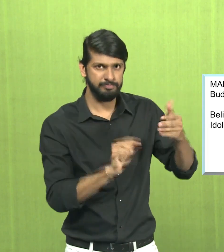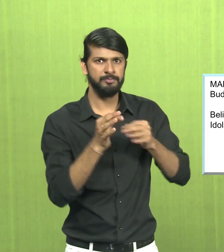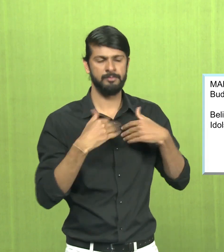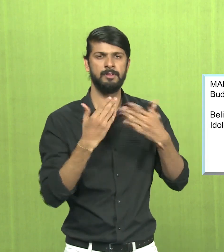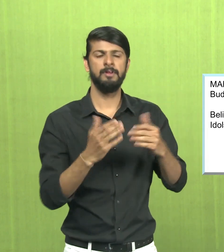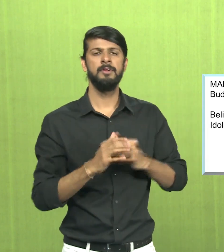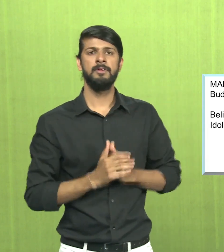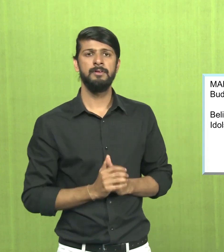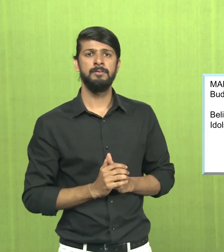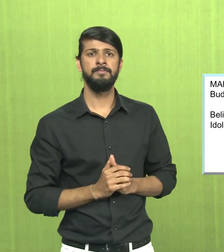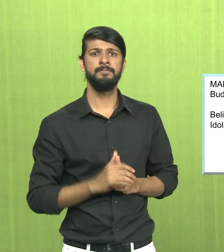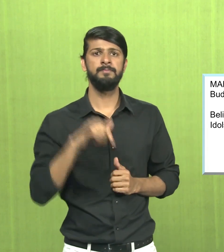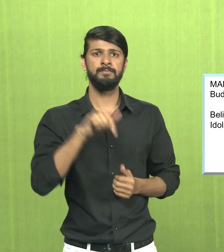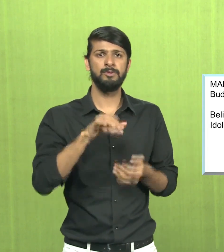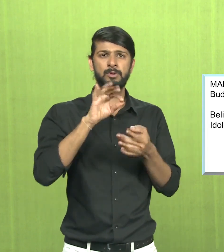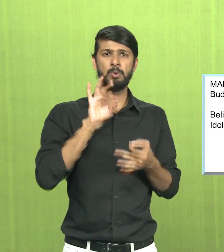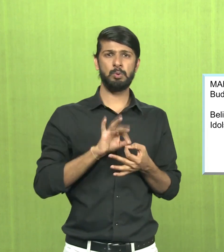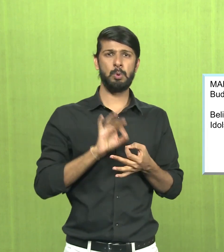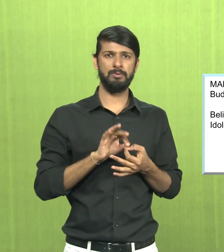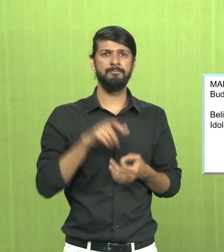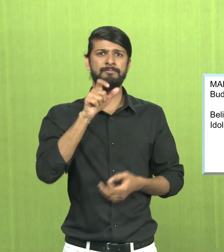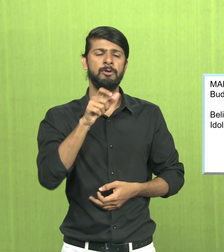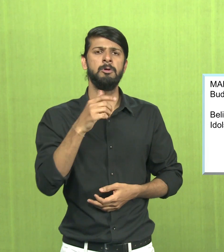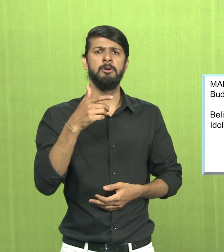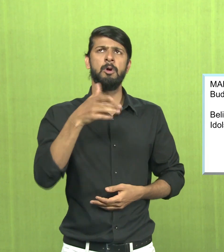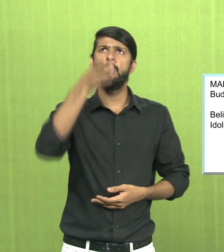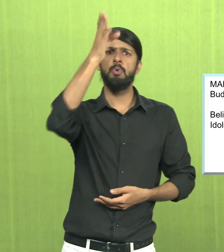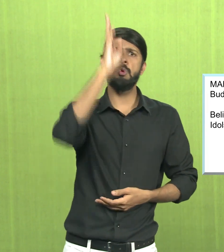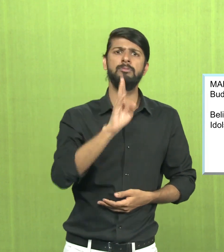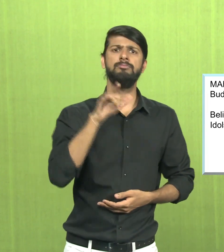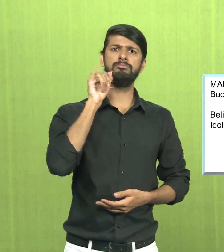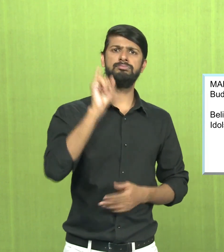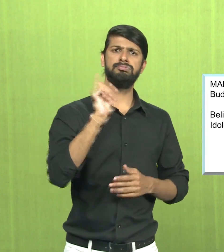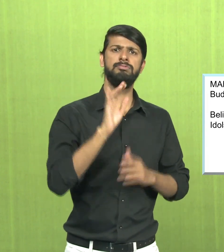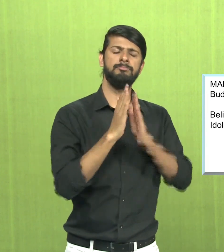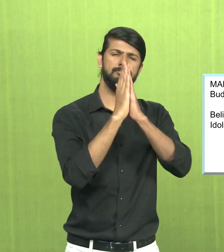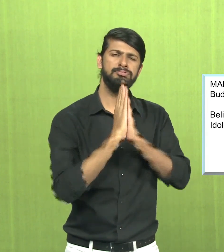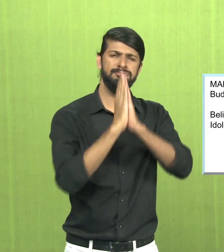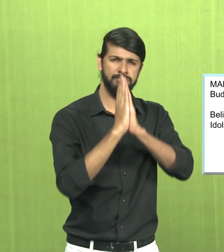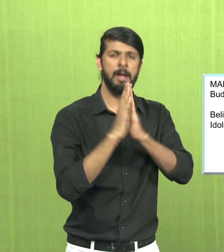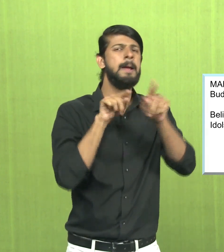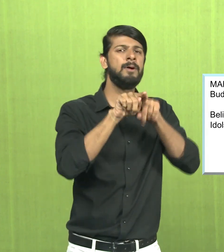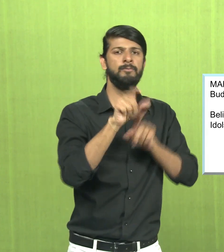The followers of this sect believed that Buddha was God.